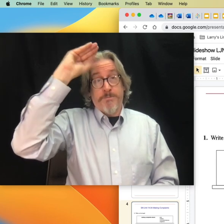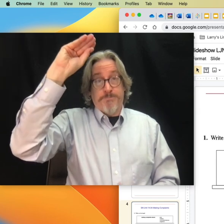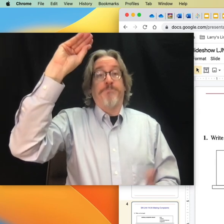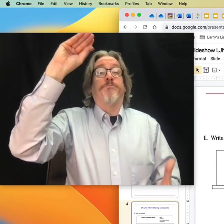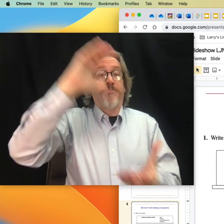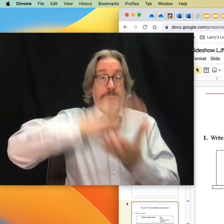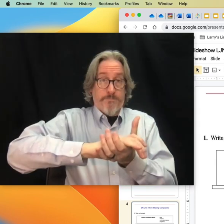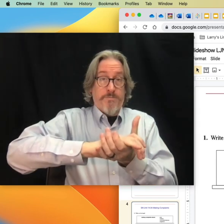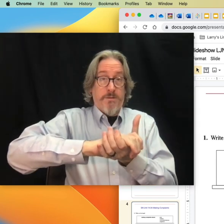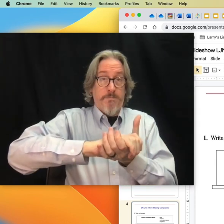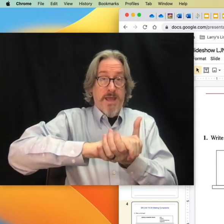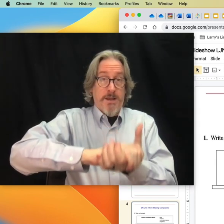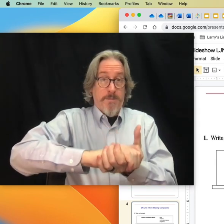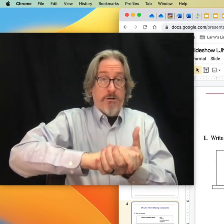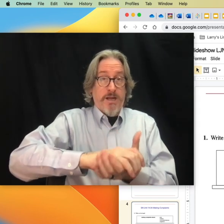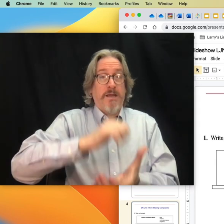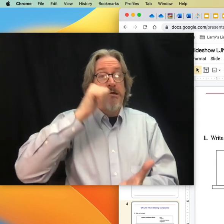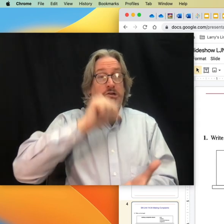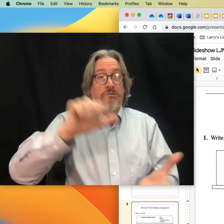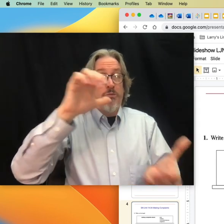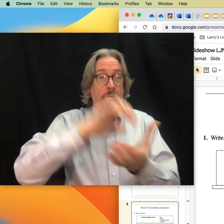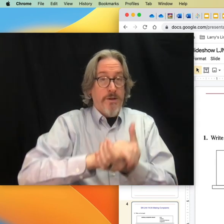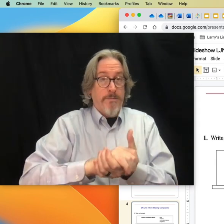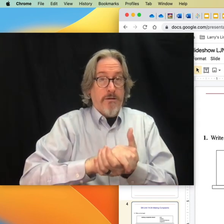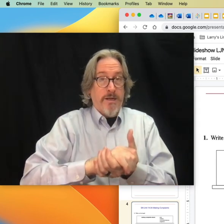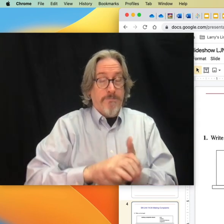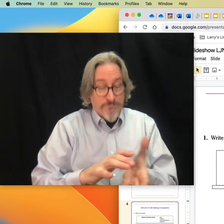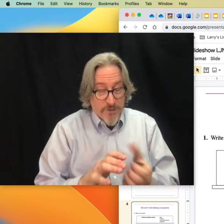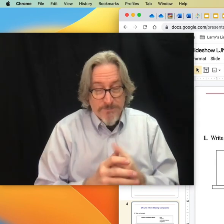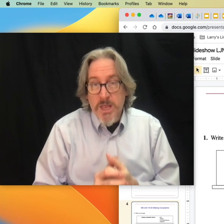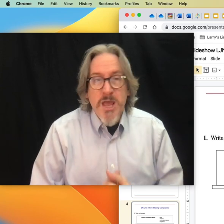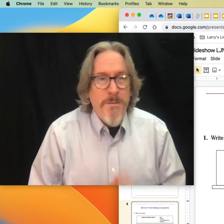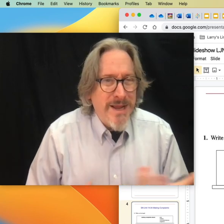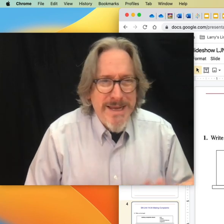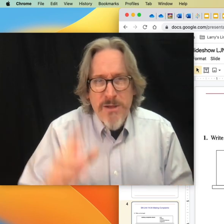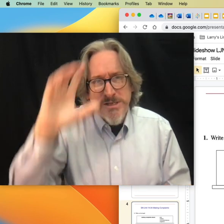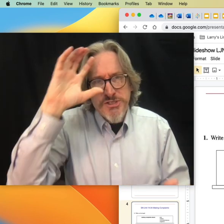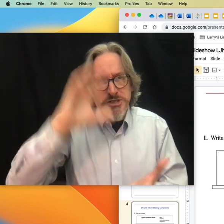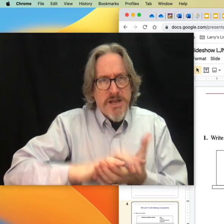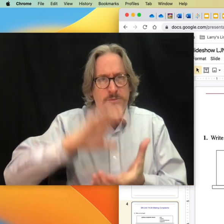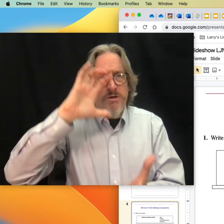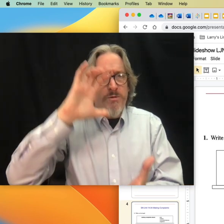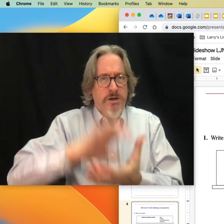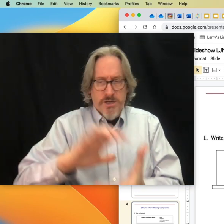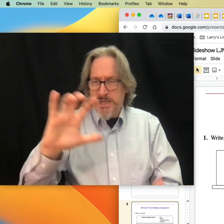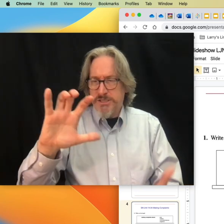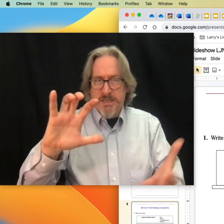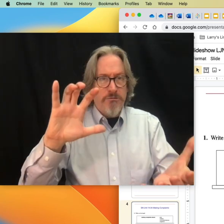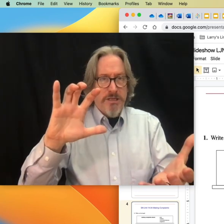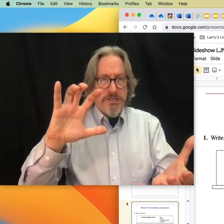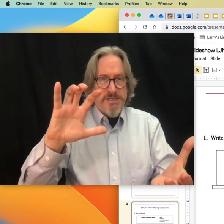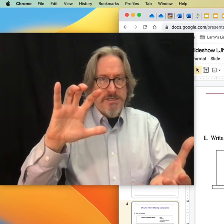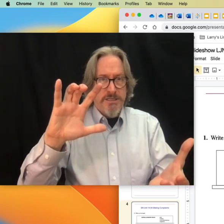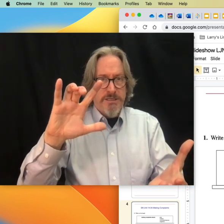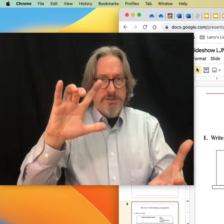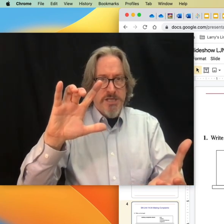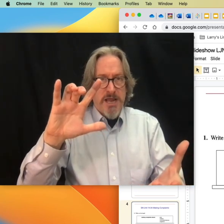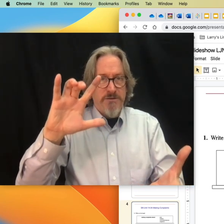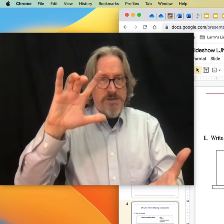like man, marry, woman, marry, right? But now it's just gotten to the point where it's literally